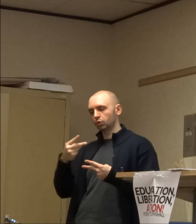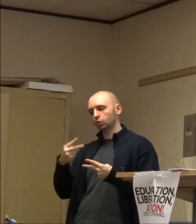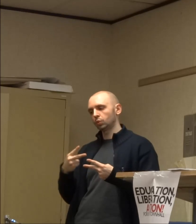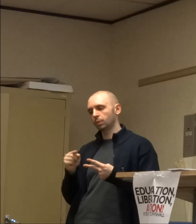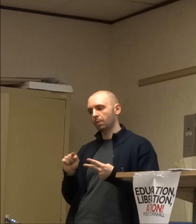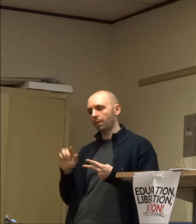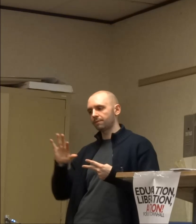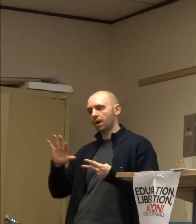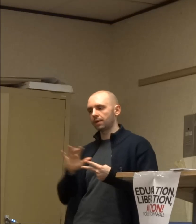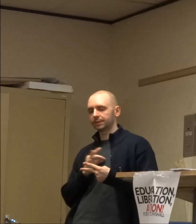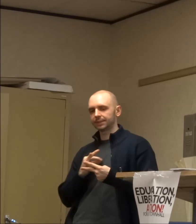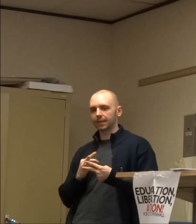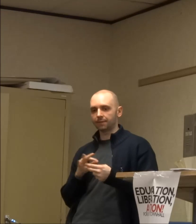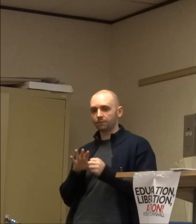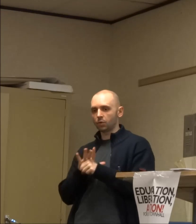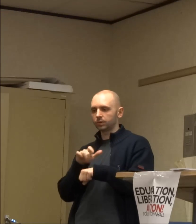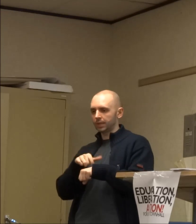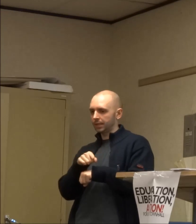we need.